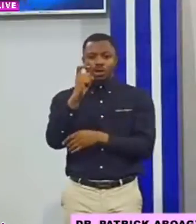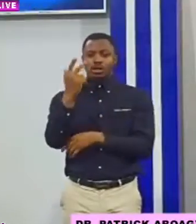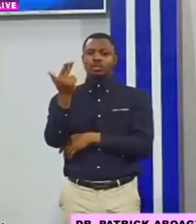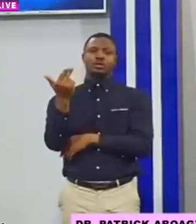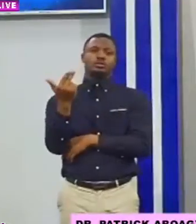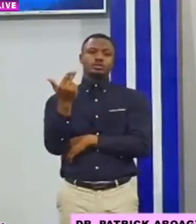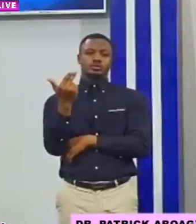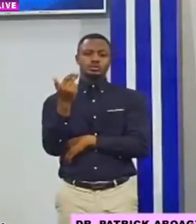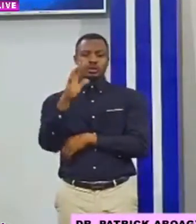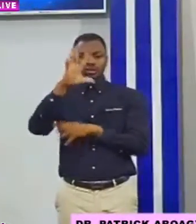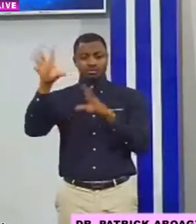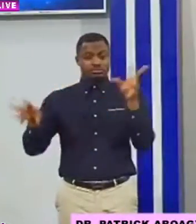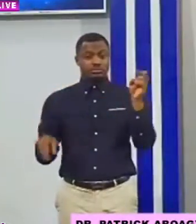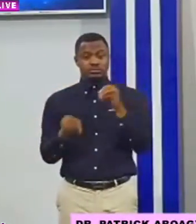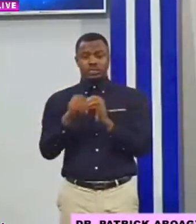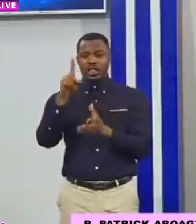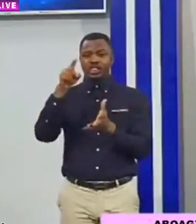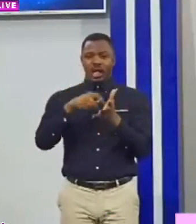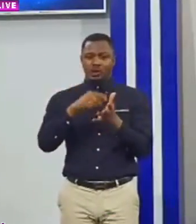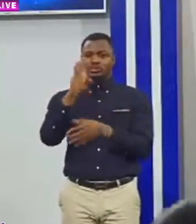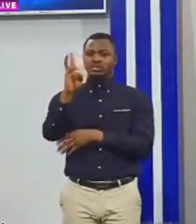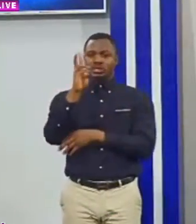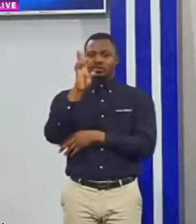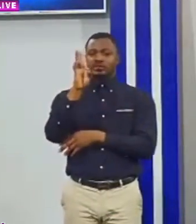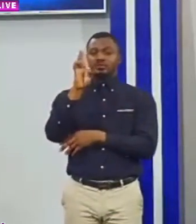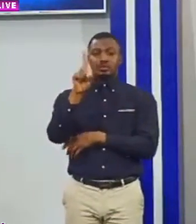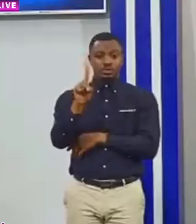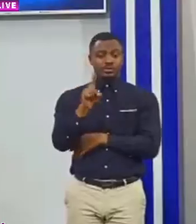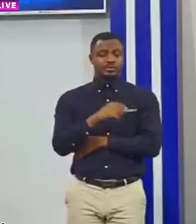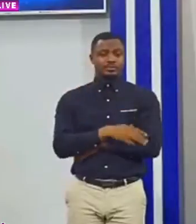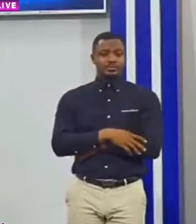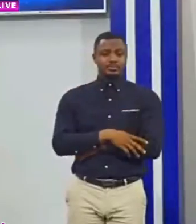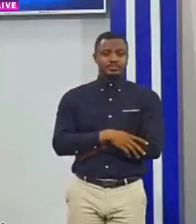1,113, bringing our total to 1,671.